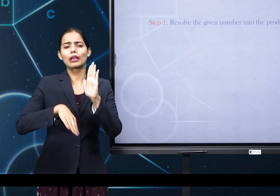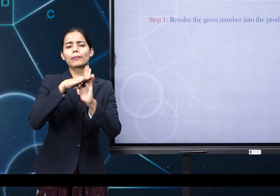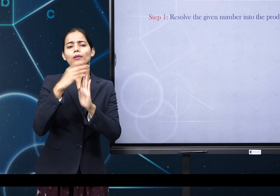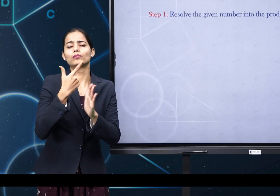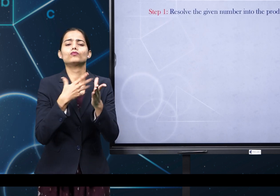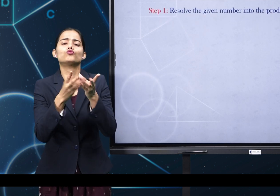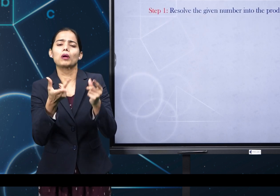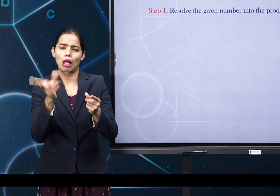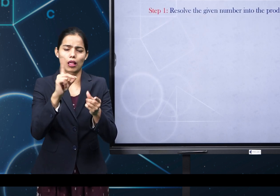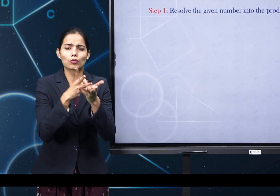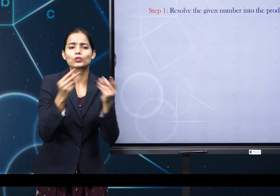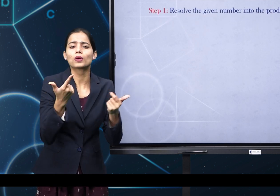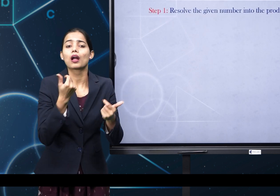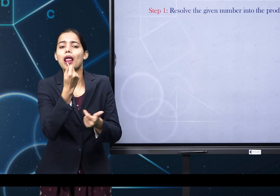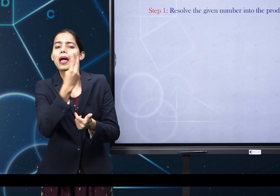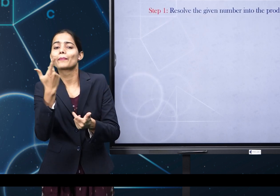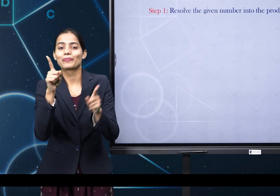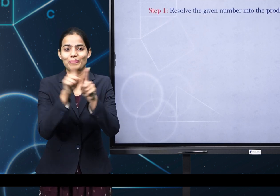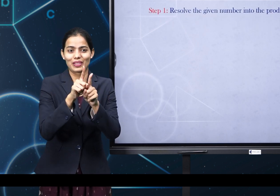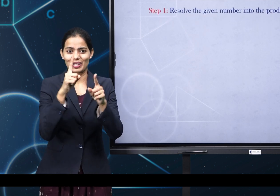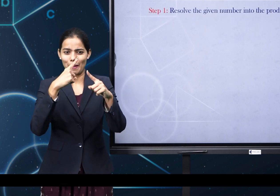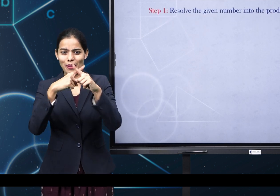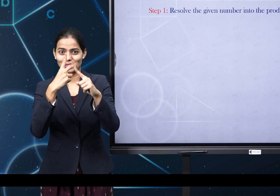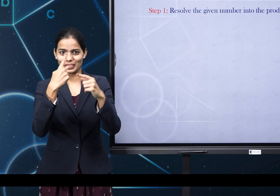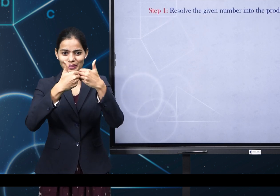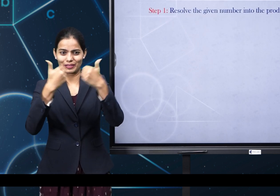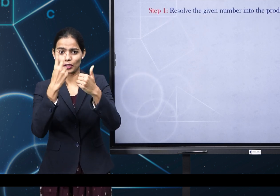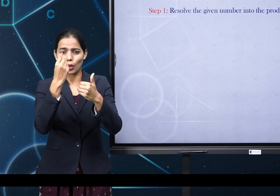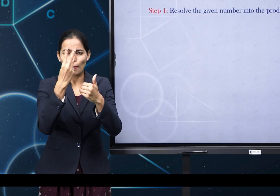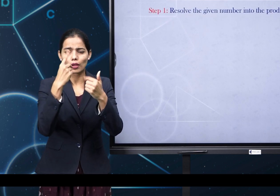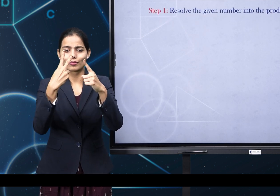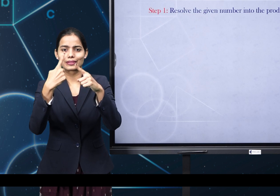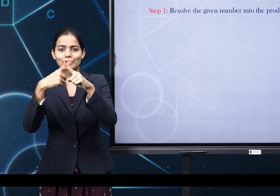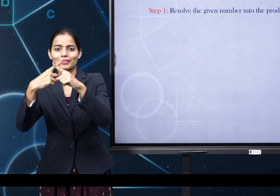Step 1. Resolve the given number into the product of prime factors.